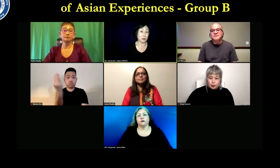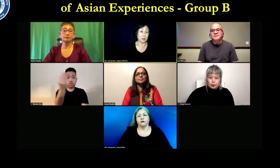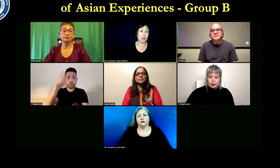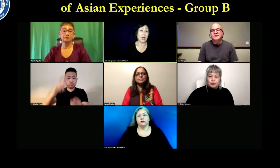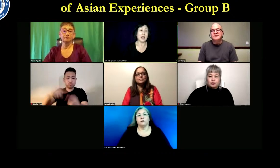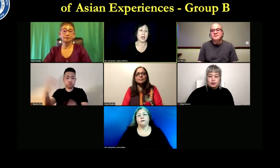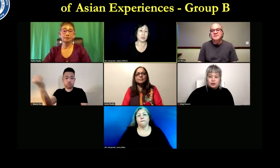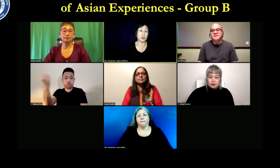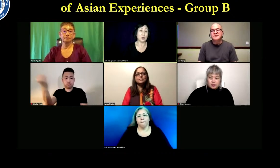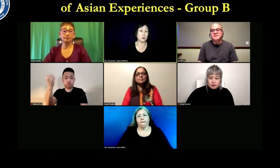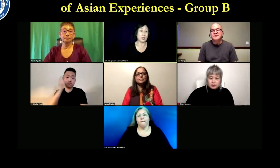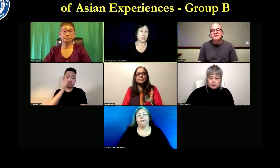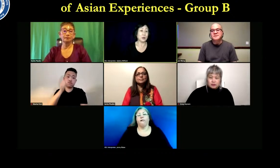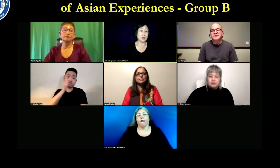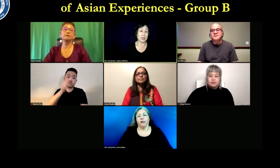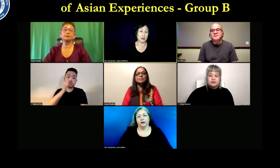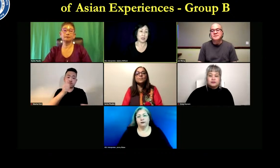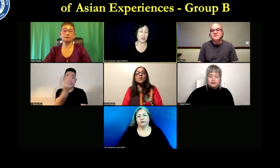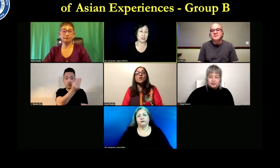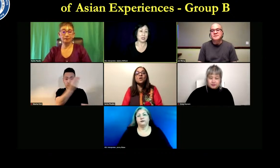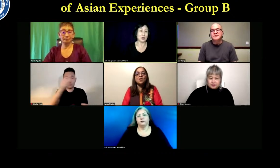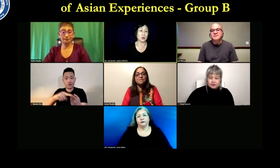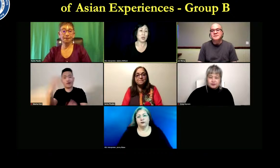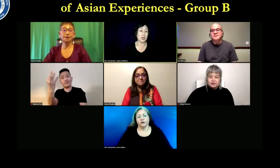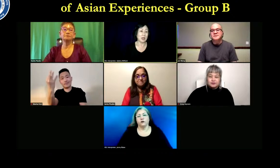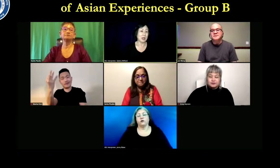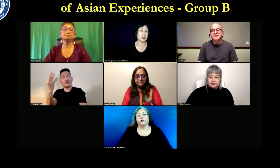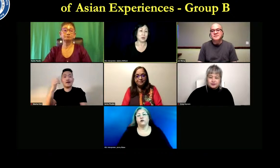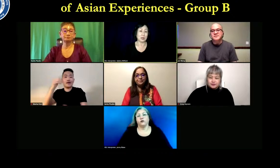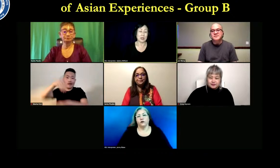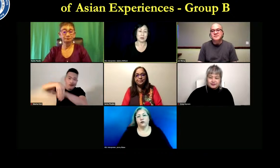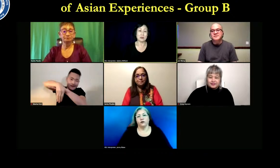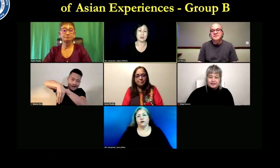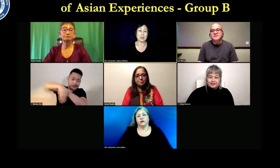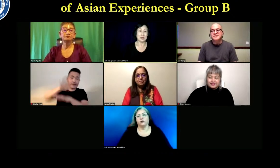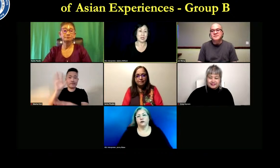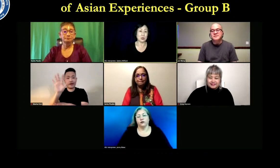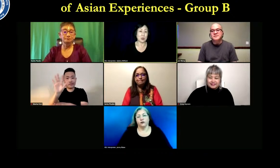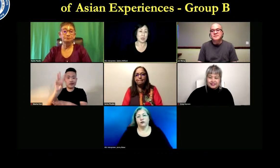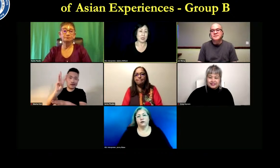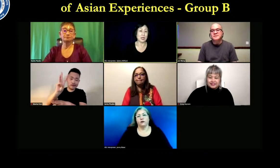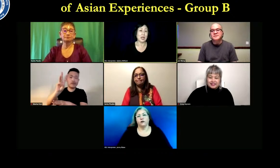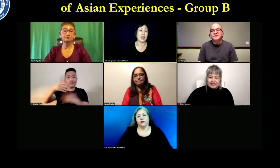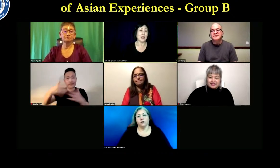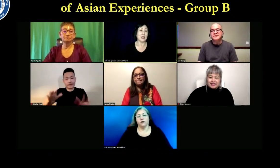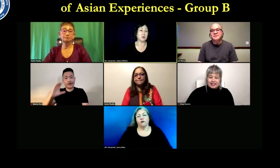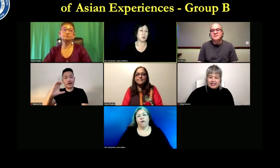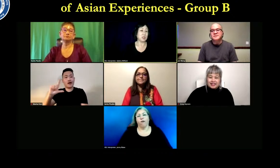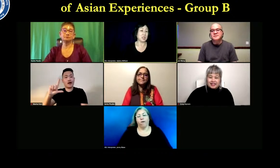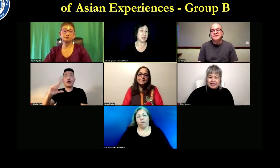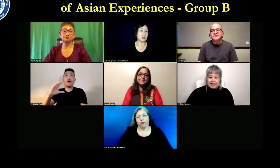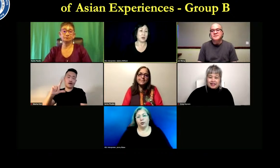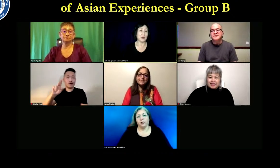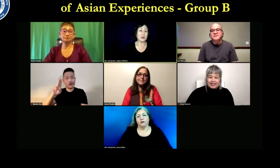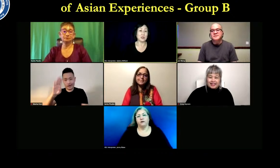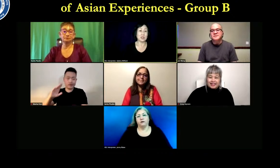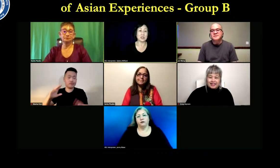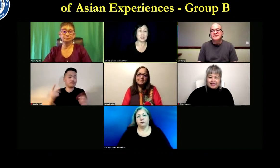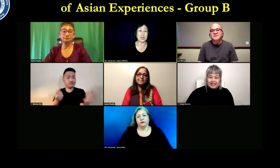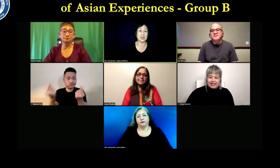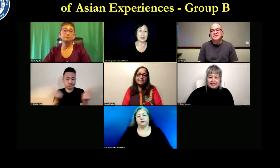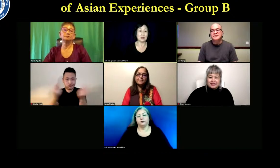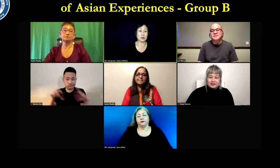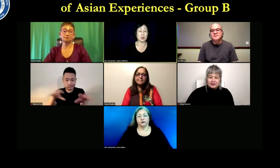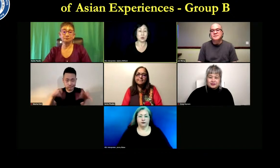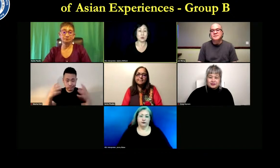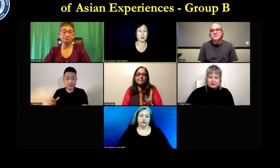12 years, I had to go Monday through Saturday. So yes, 6 days a week. And we would get down to about 5 or 6